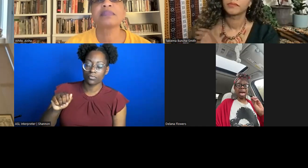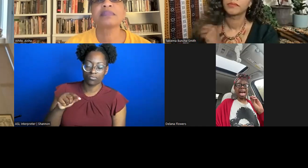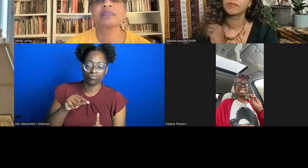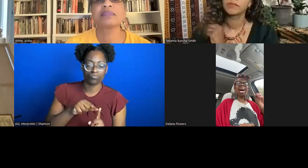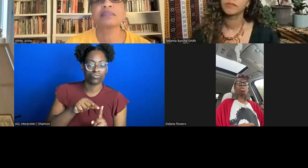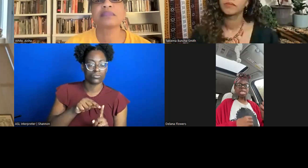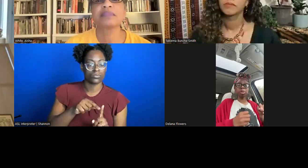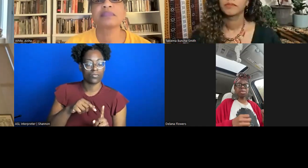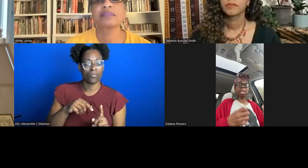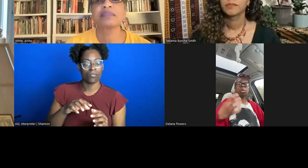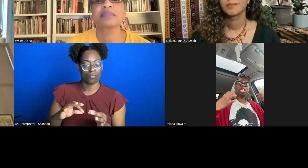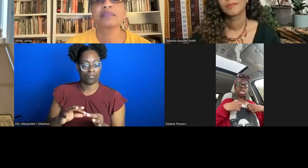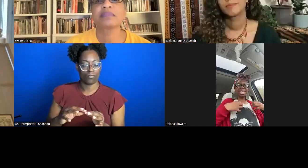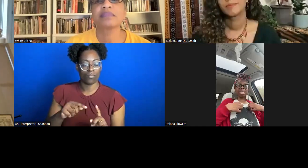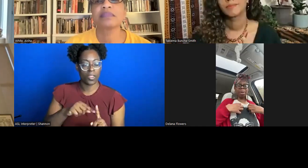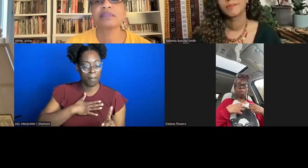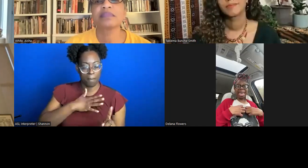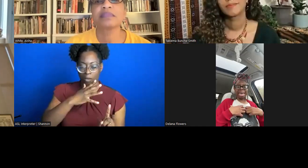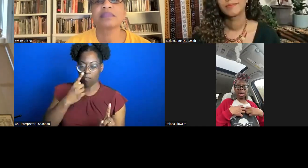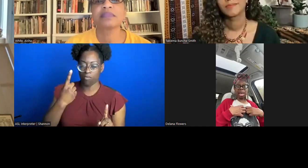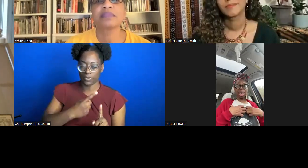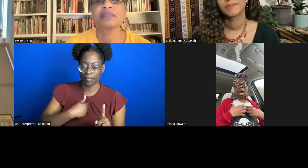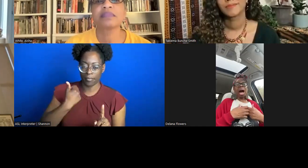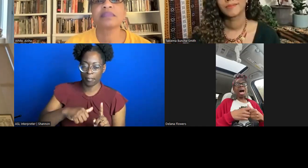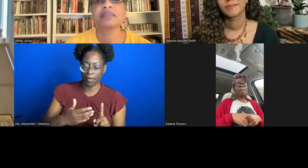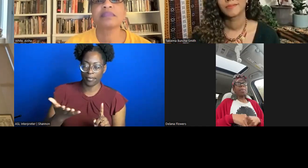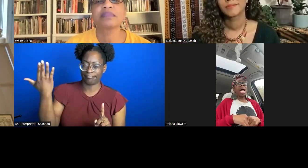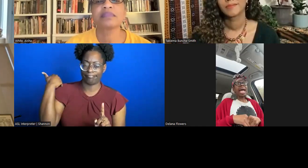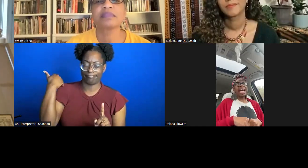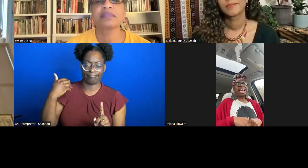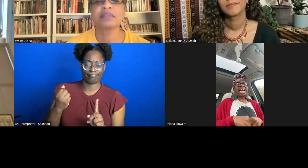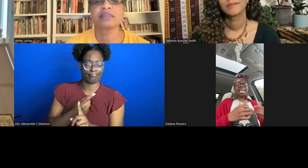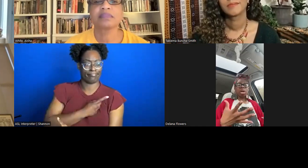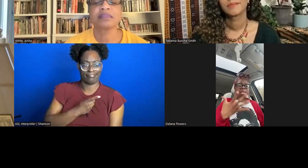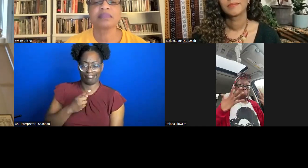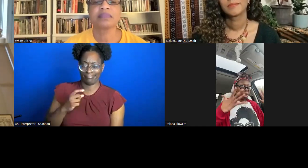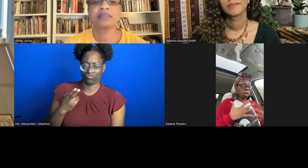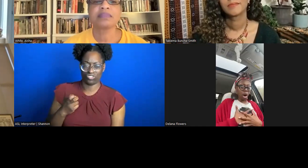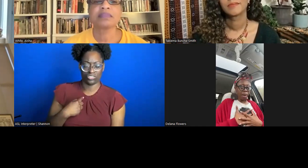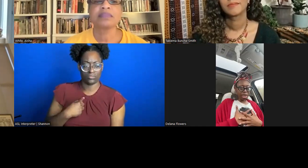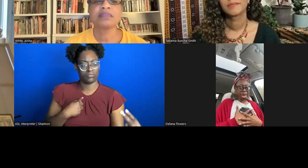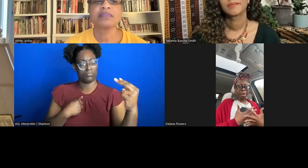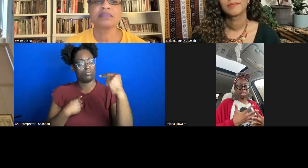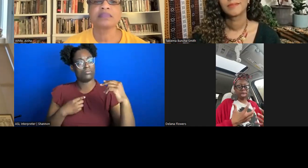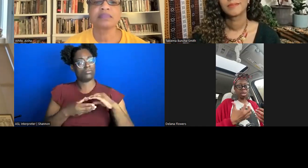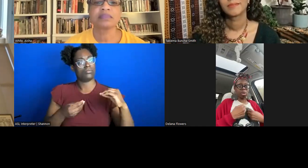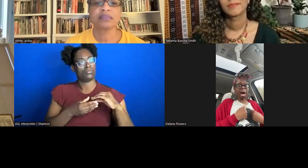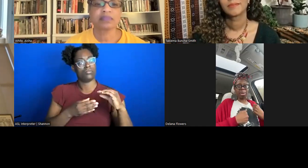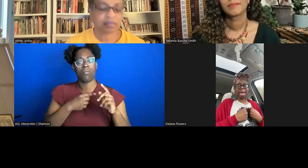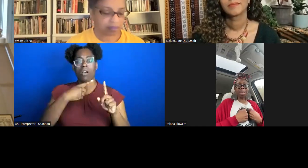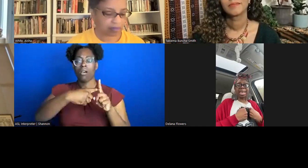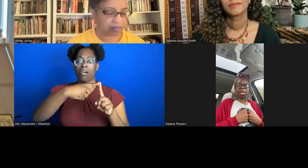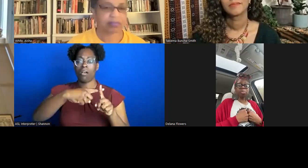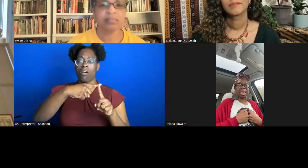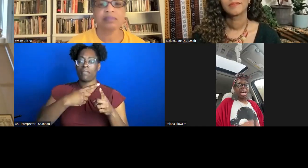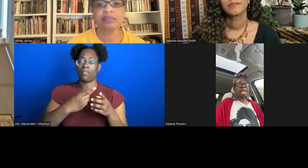words and tell me specifically what she thinks about me. And I said to her, I said, Mom, you don't know how much that meant to me. You don't know how that